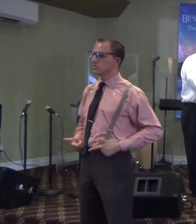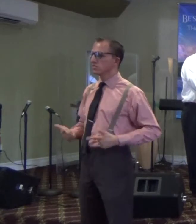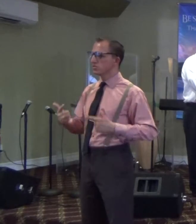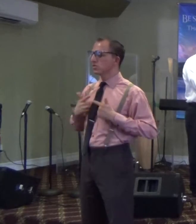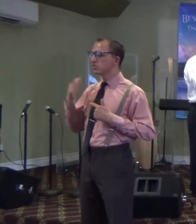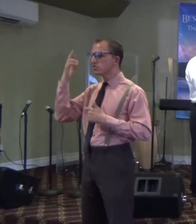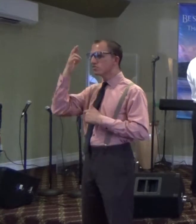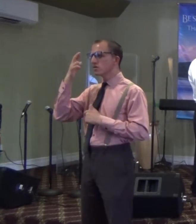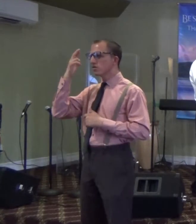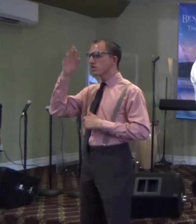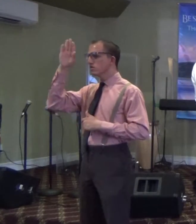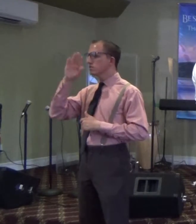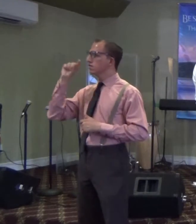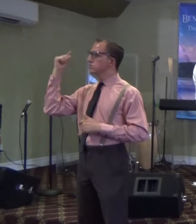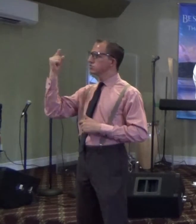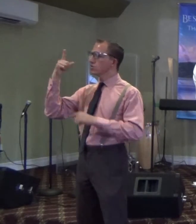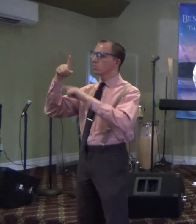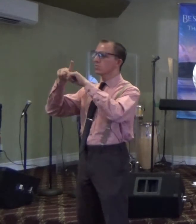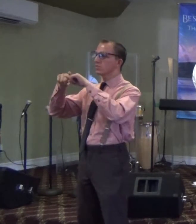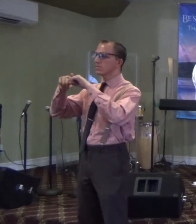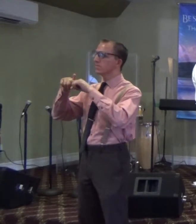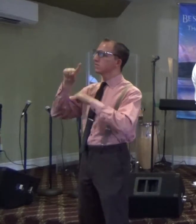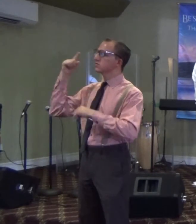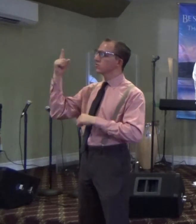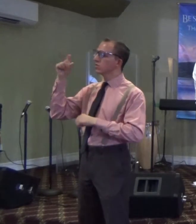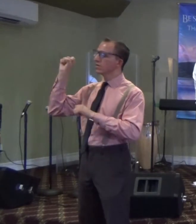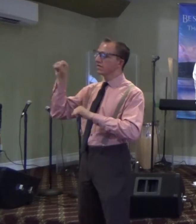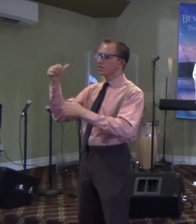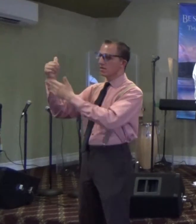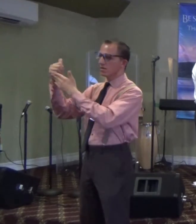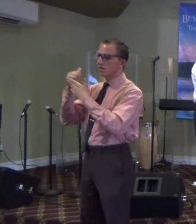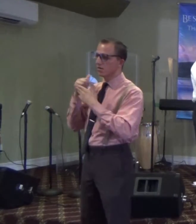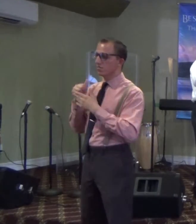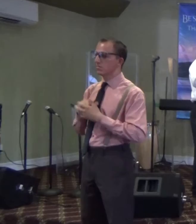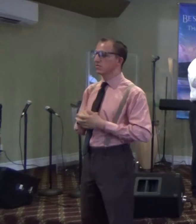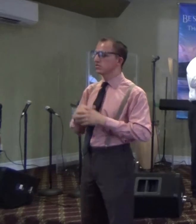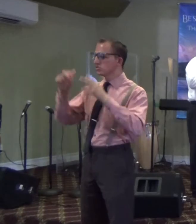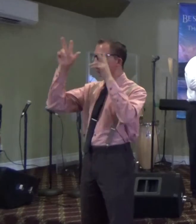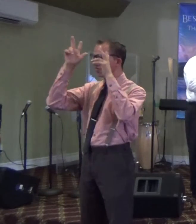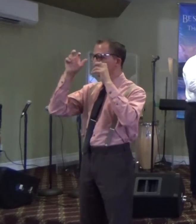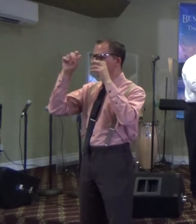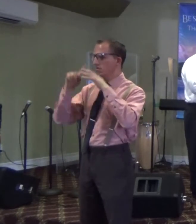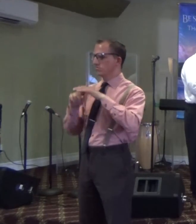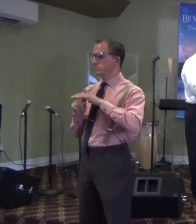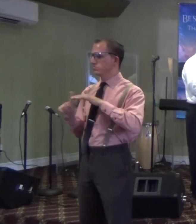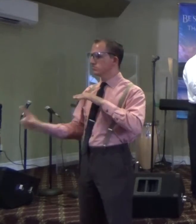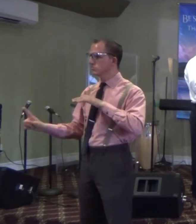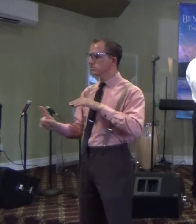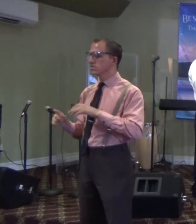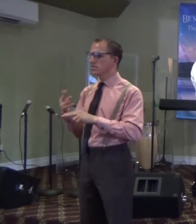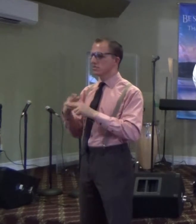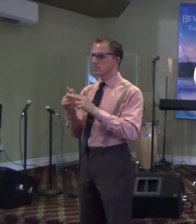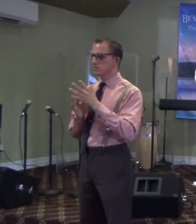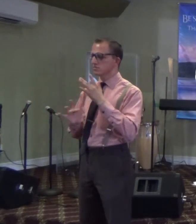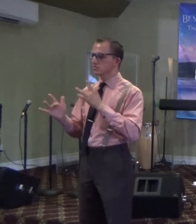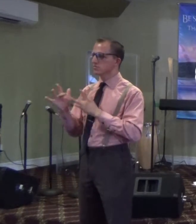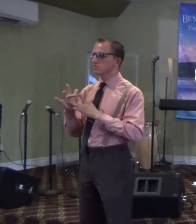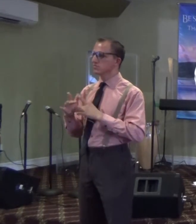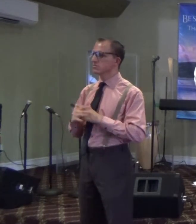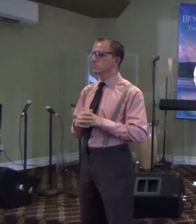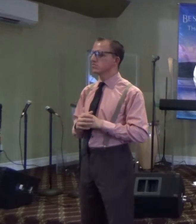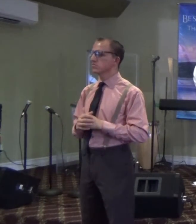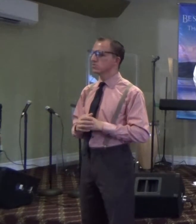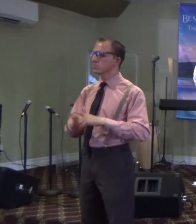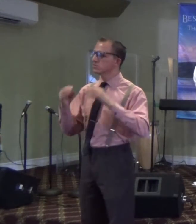el reino de Dios, to recognize the kingdom of para que el God, reino de las tinieblas se vaya en el so nombre de the Jesús. kingdom of the devil shall